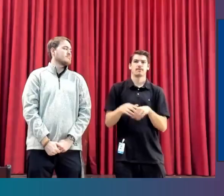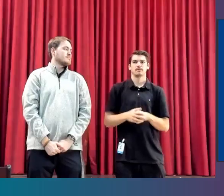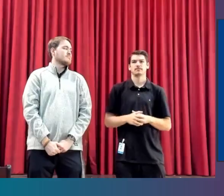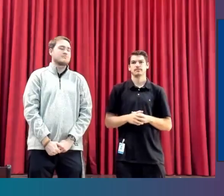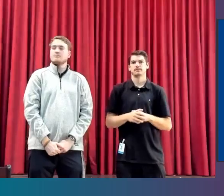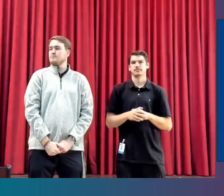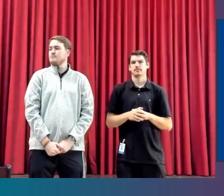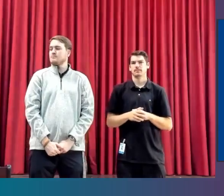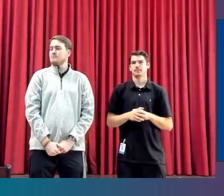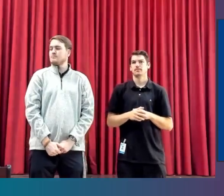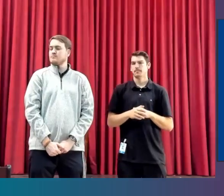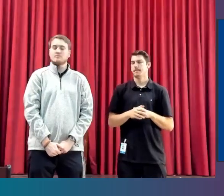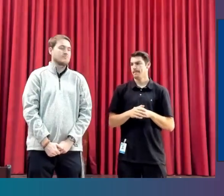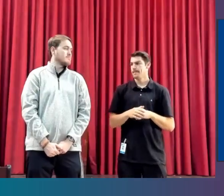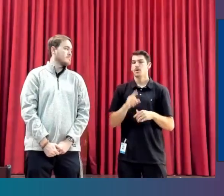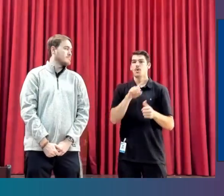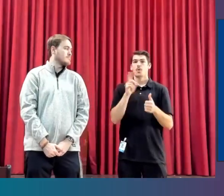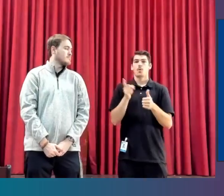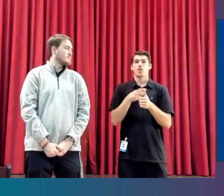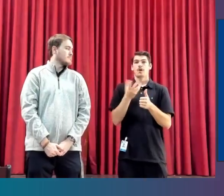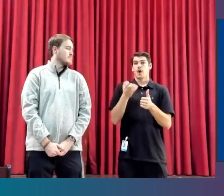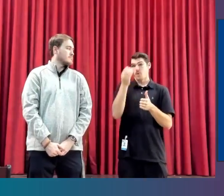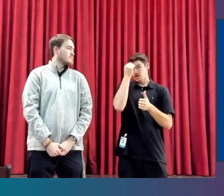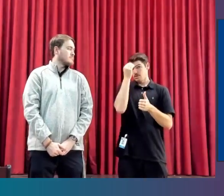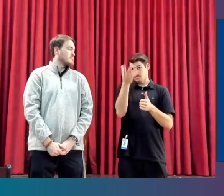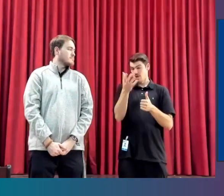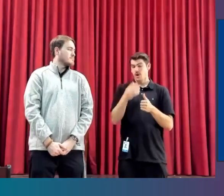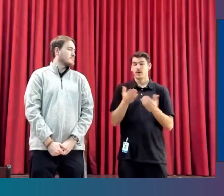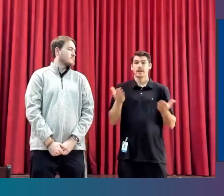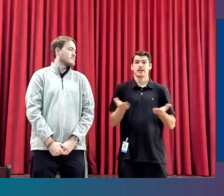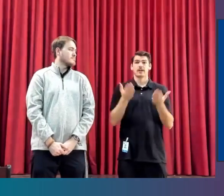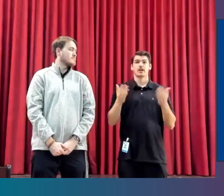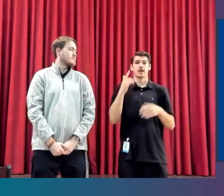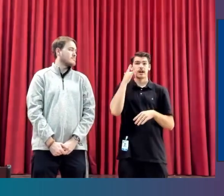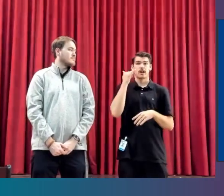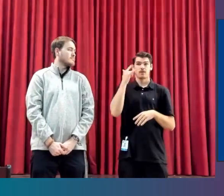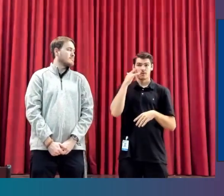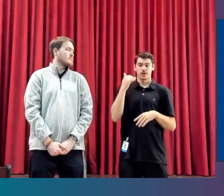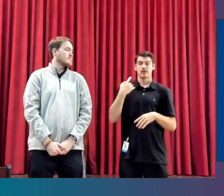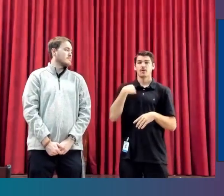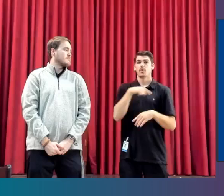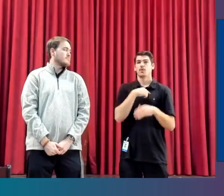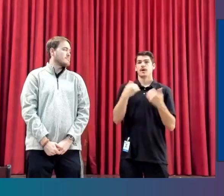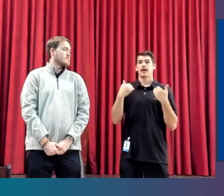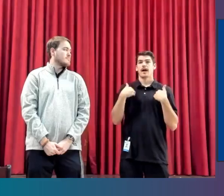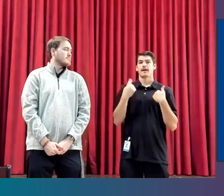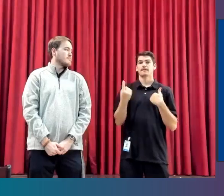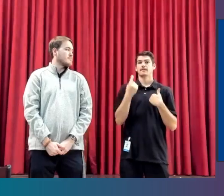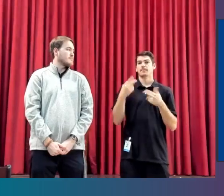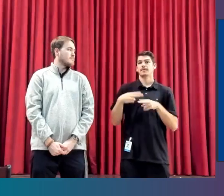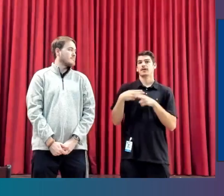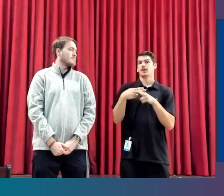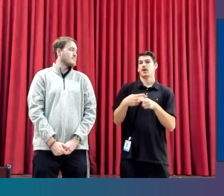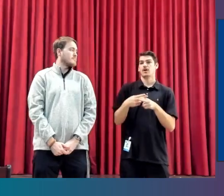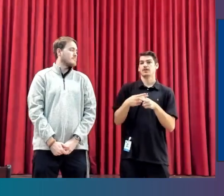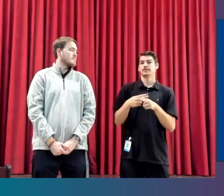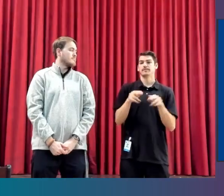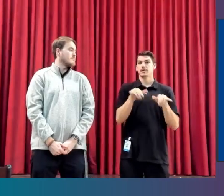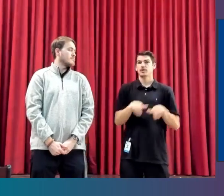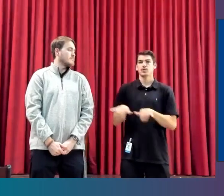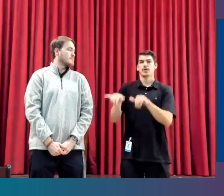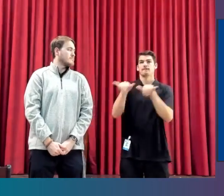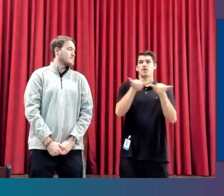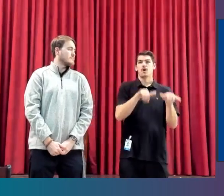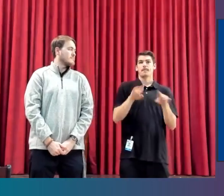So one thing I just want to let you know though, okay, so in California, we do have something called the Uniform Housing